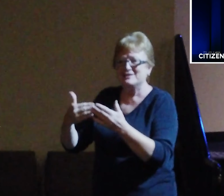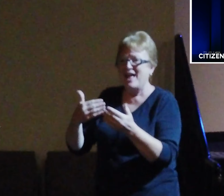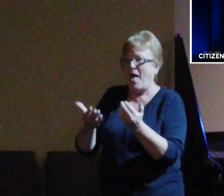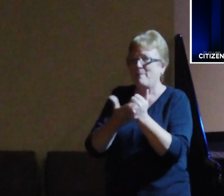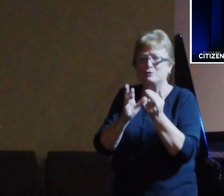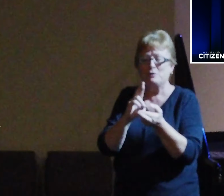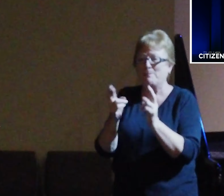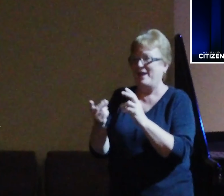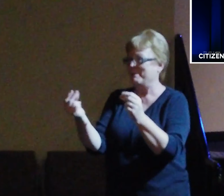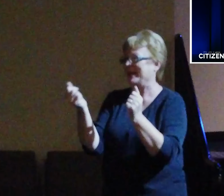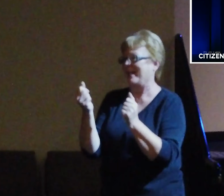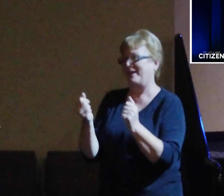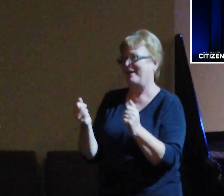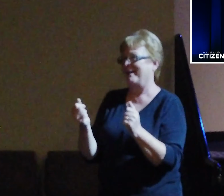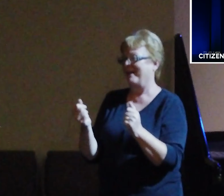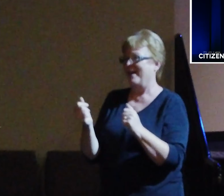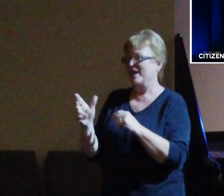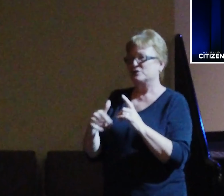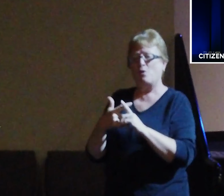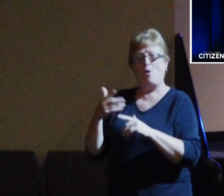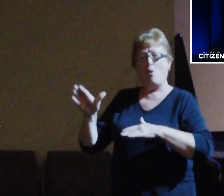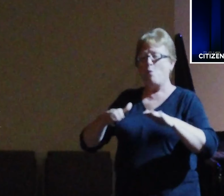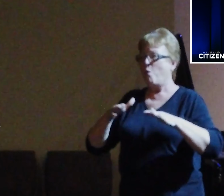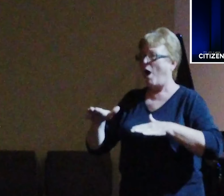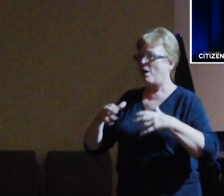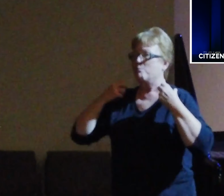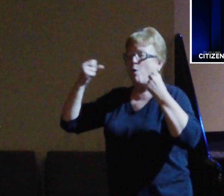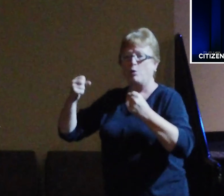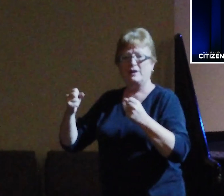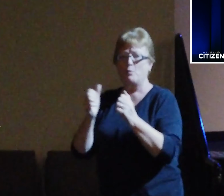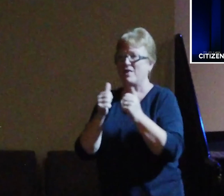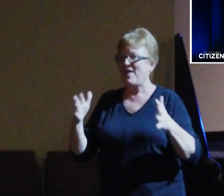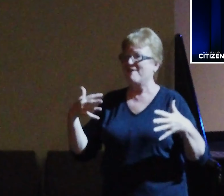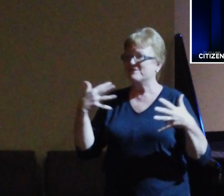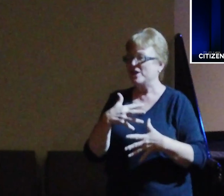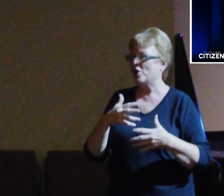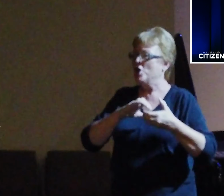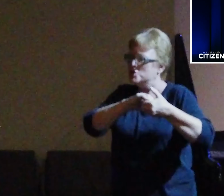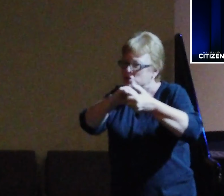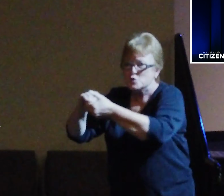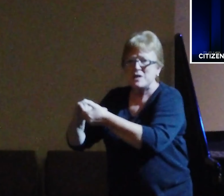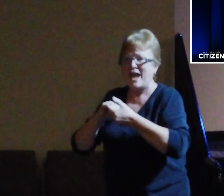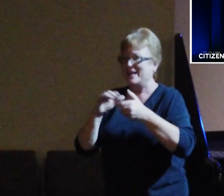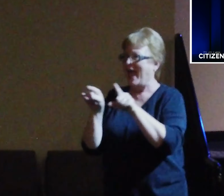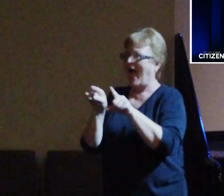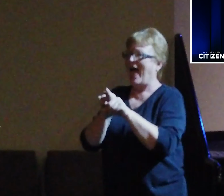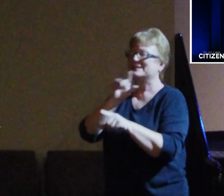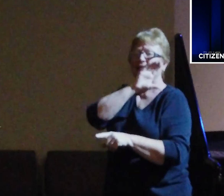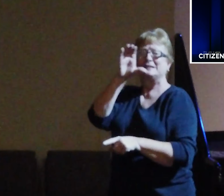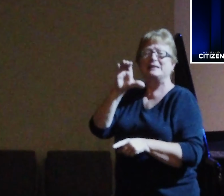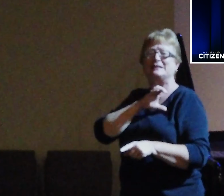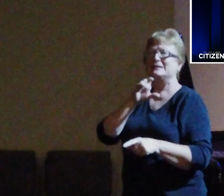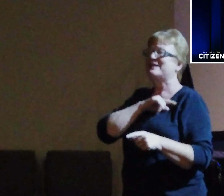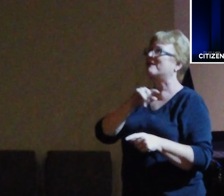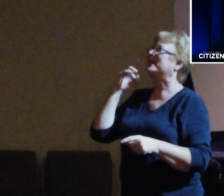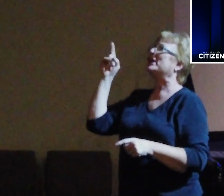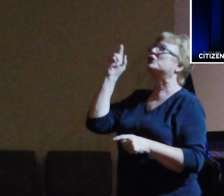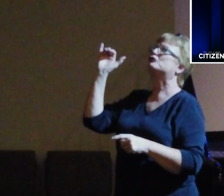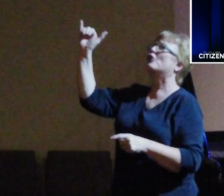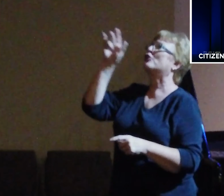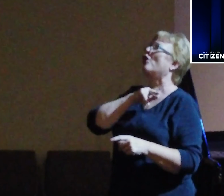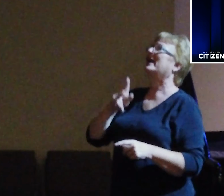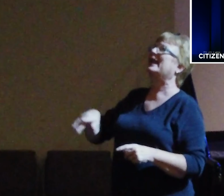of God, to walk boldly, fearlessly, united as citizens of the eternal kingdom of